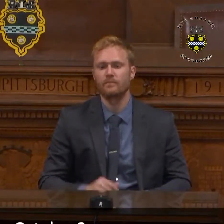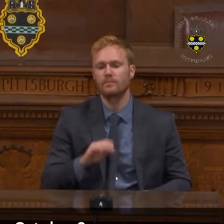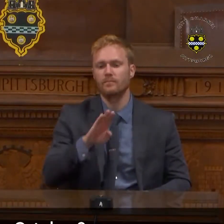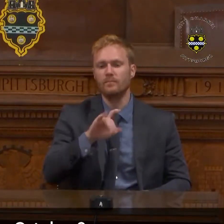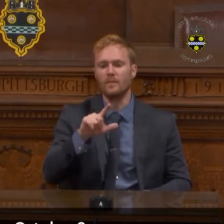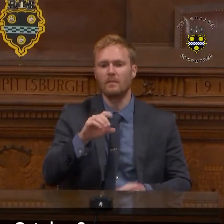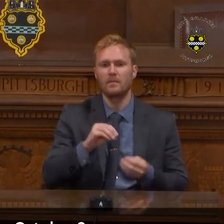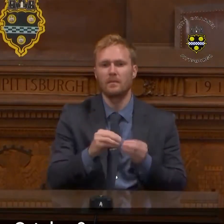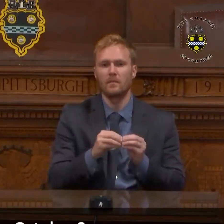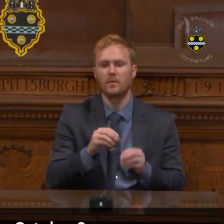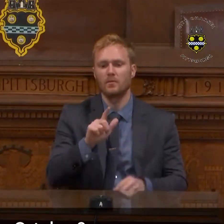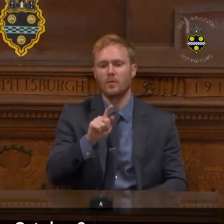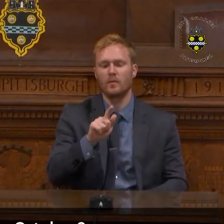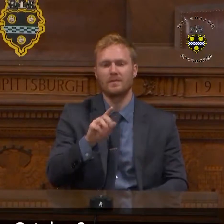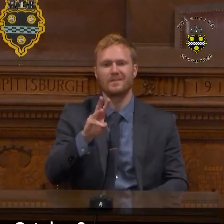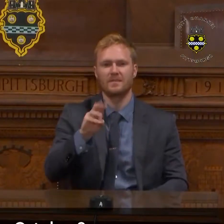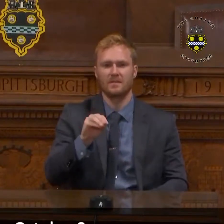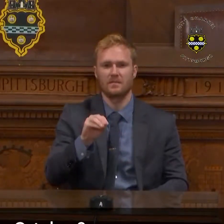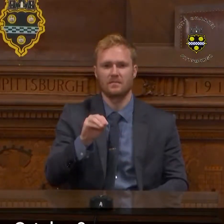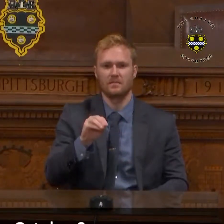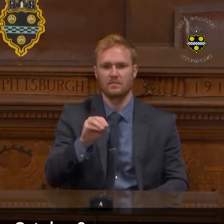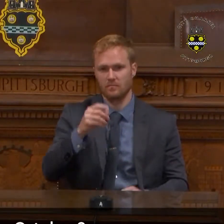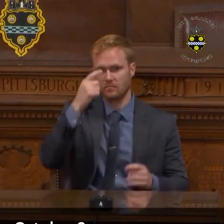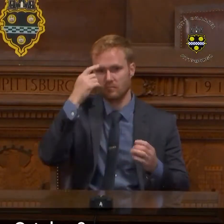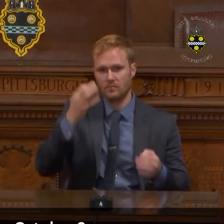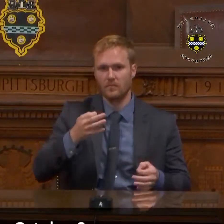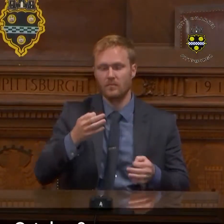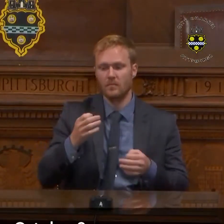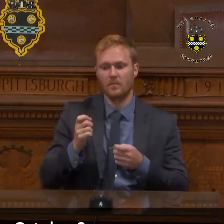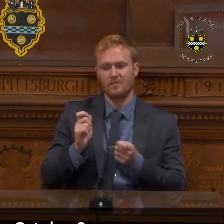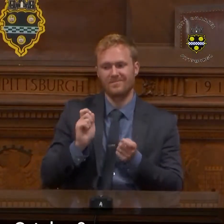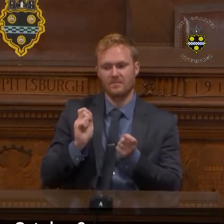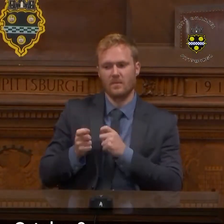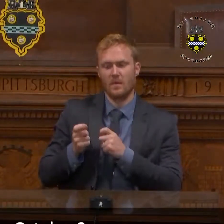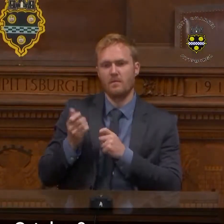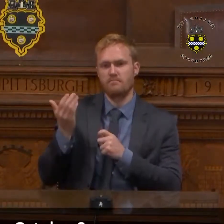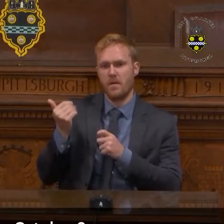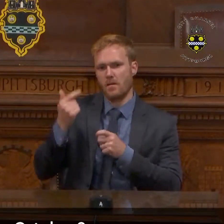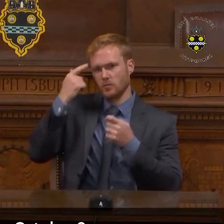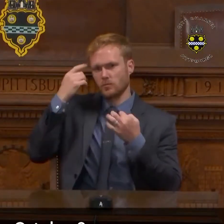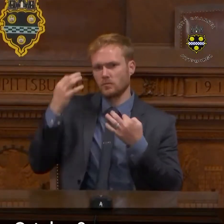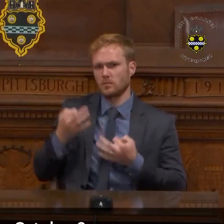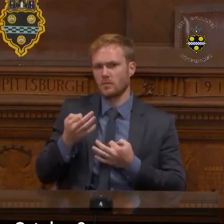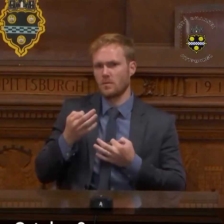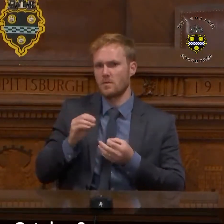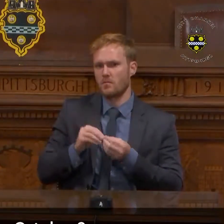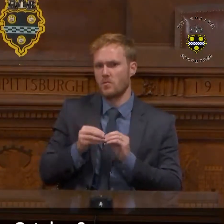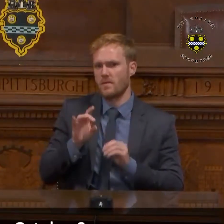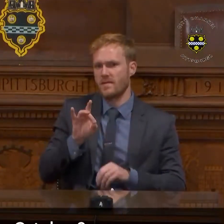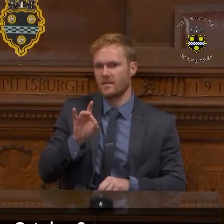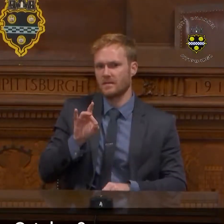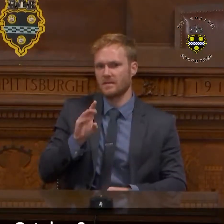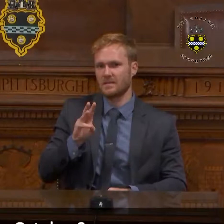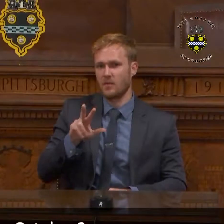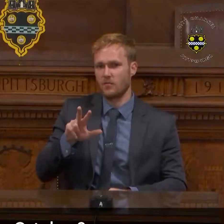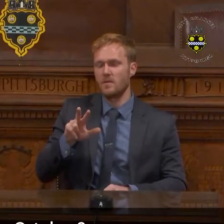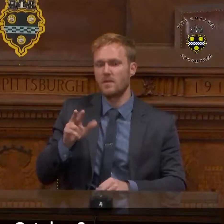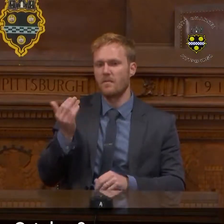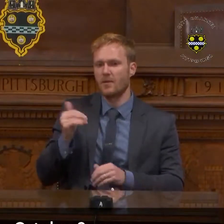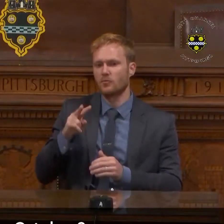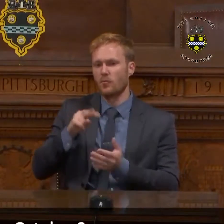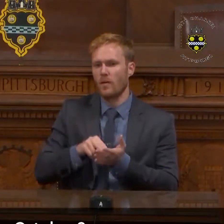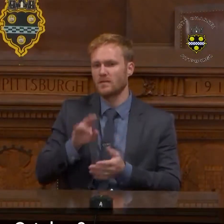Bill number 2160, resolution further amending resolution number 863 of